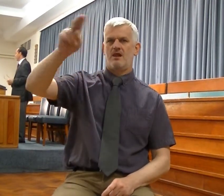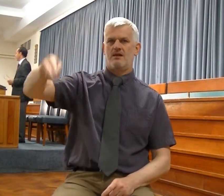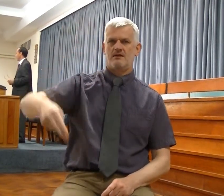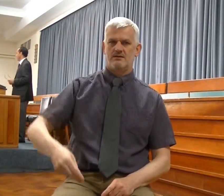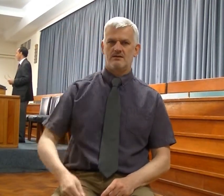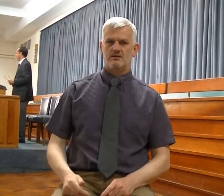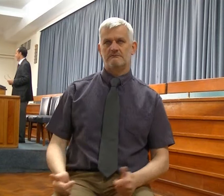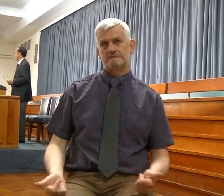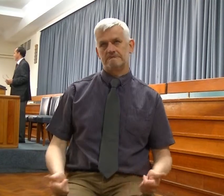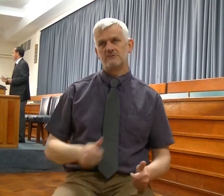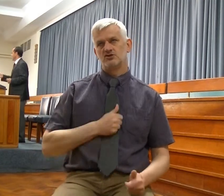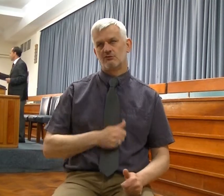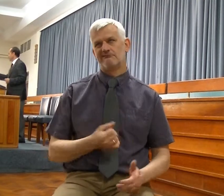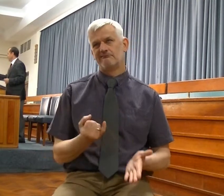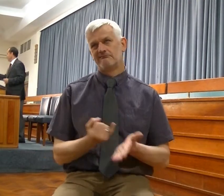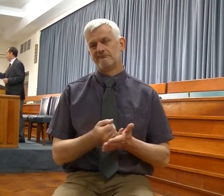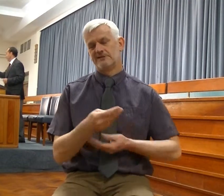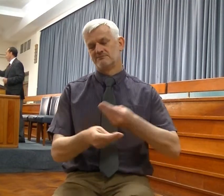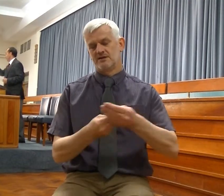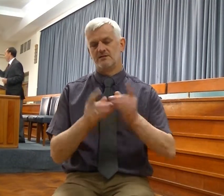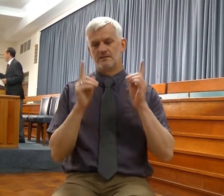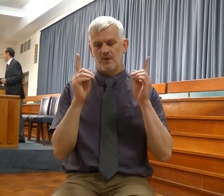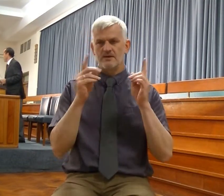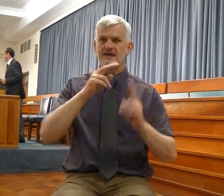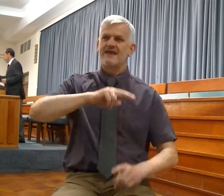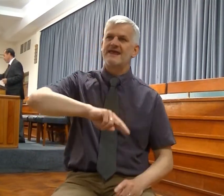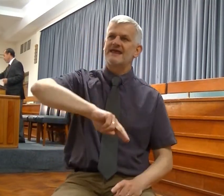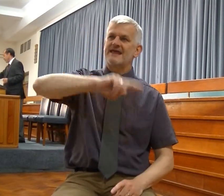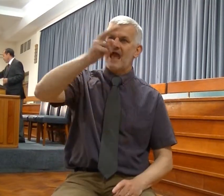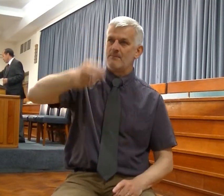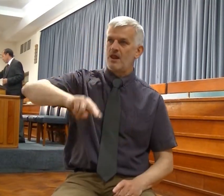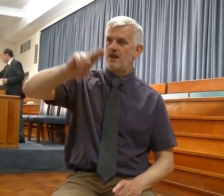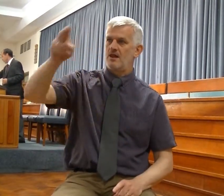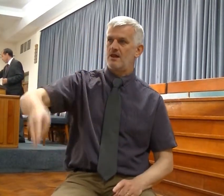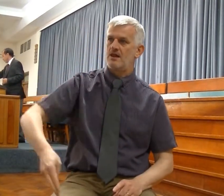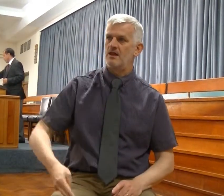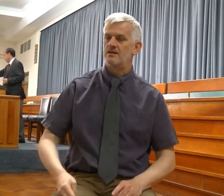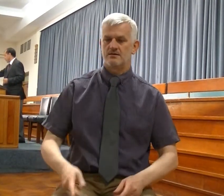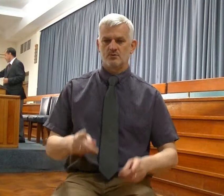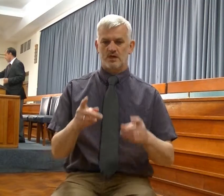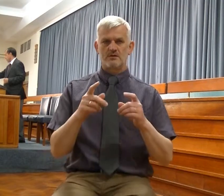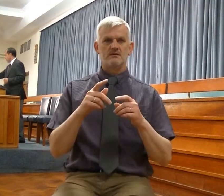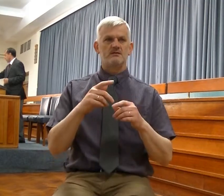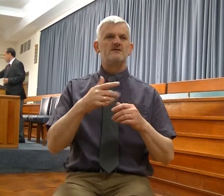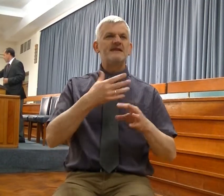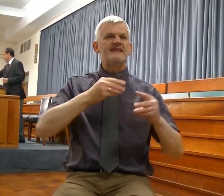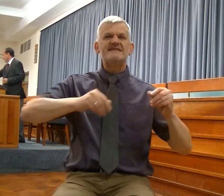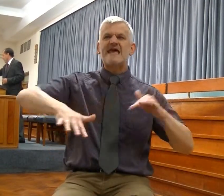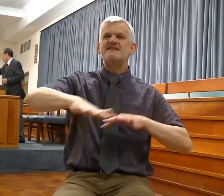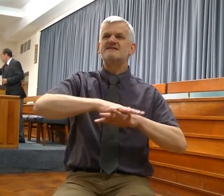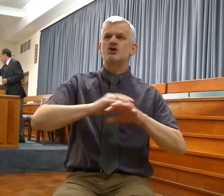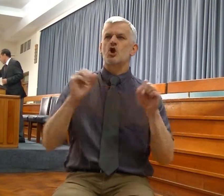course, just a poor illustration. And the camel, even a fairy tale, the camel, it was so cold in the